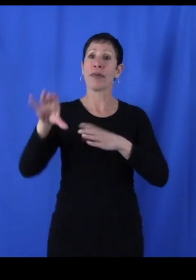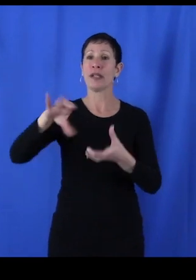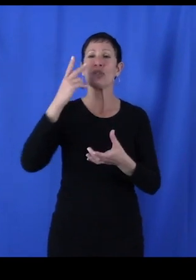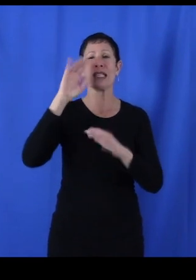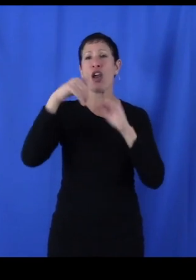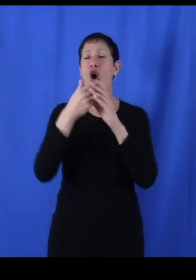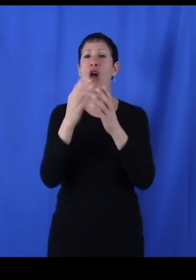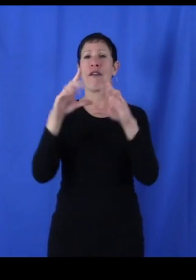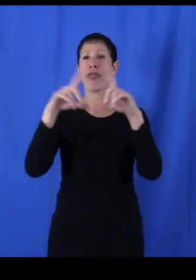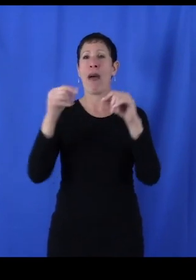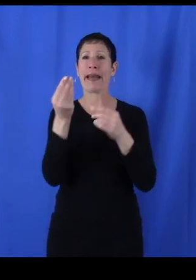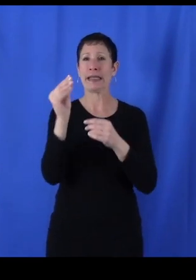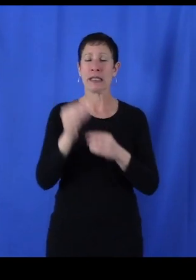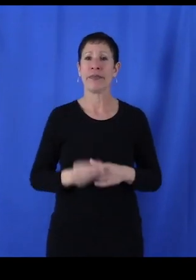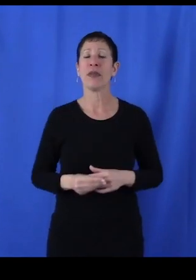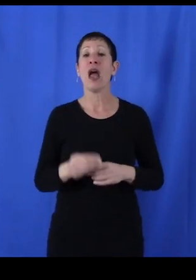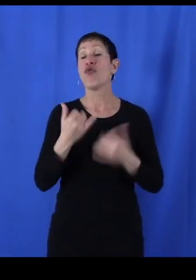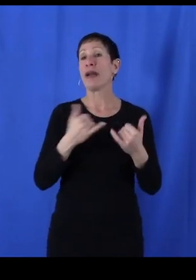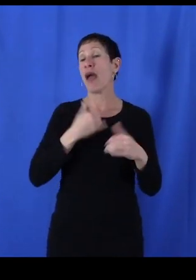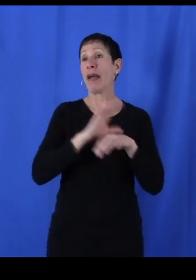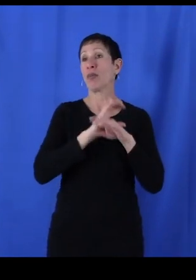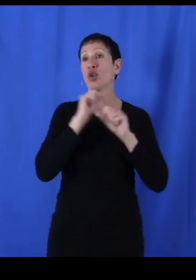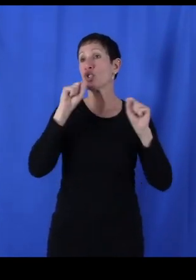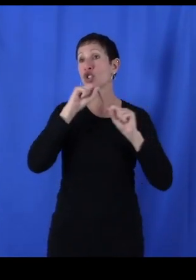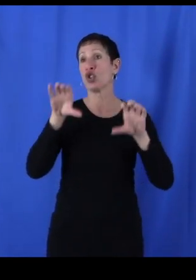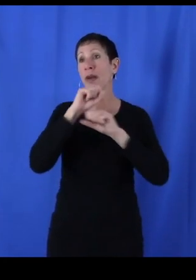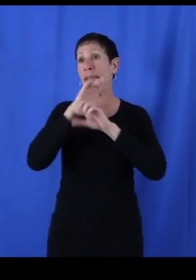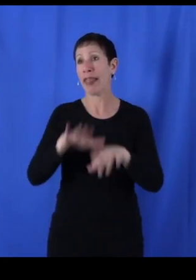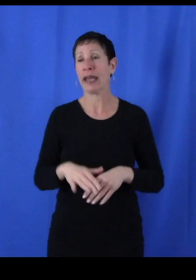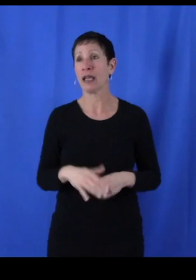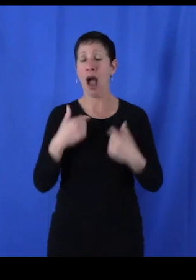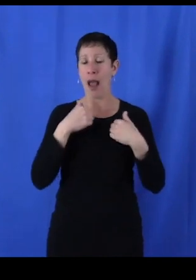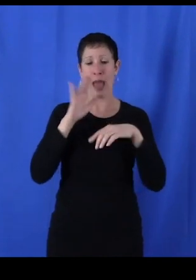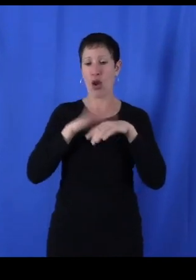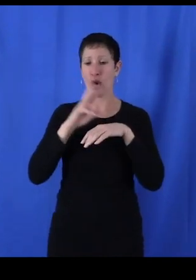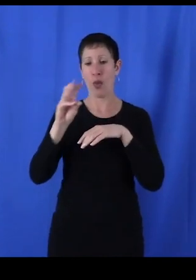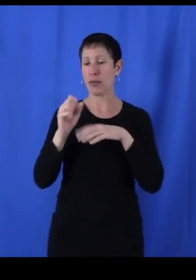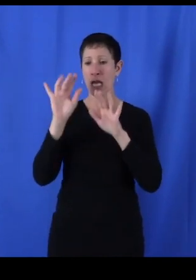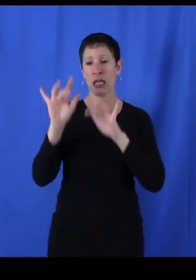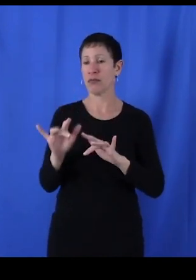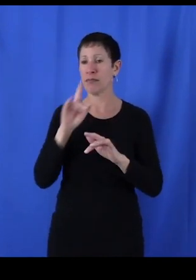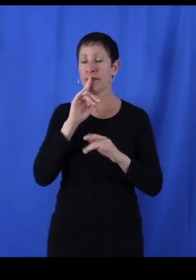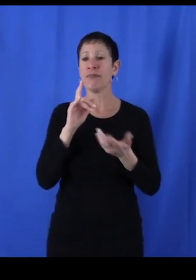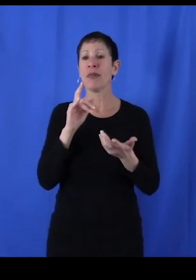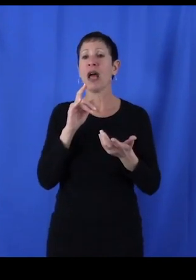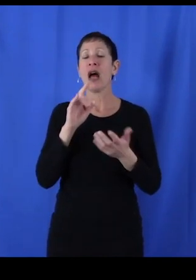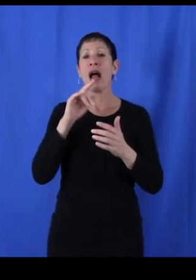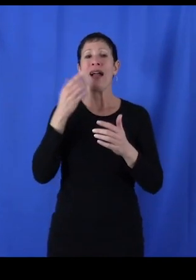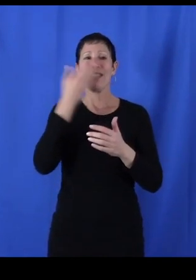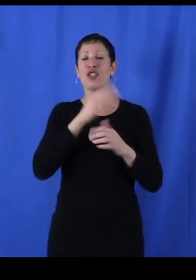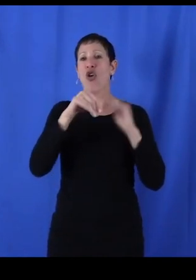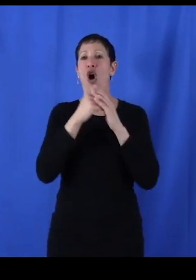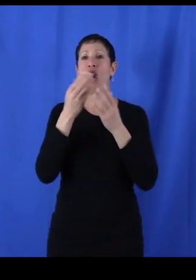packets. So right now, my computer is not doing anything. I'm not on a website. These are all the